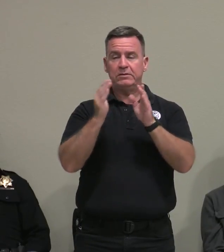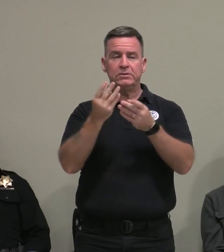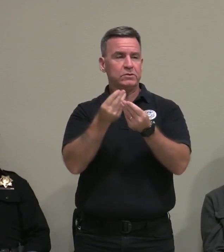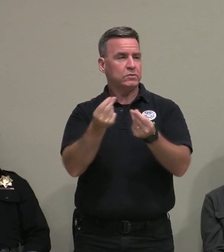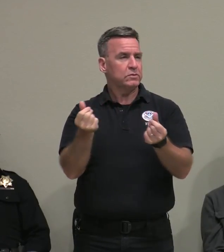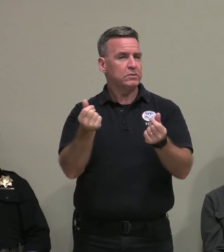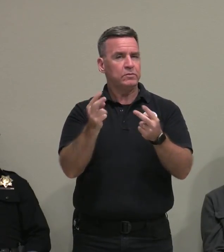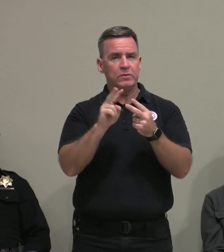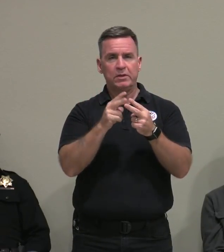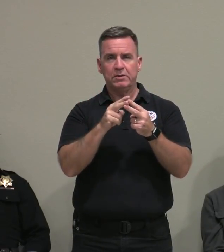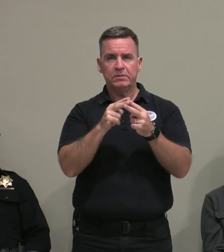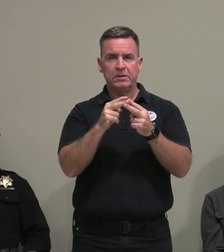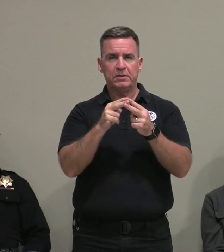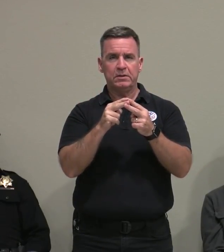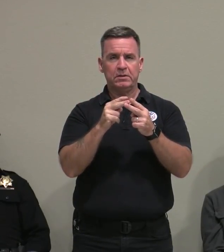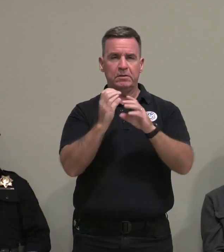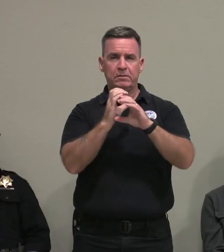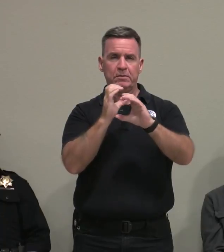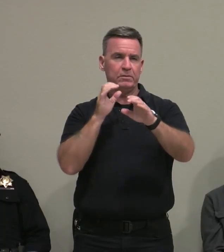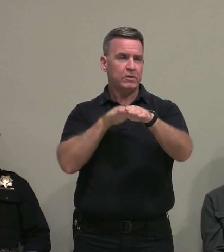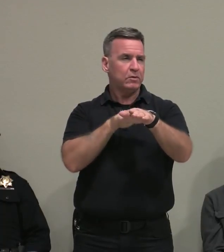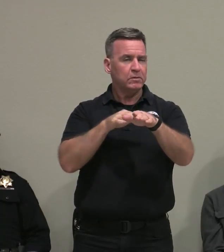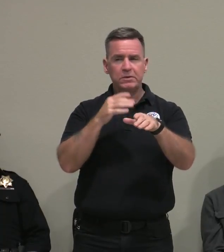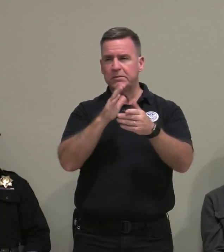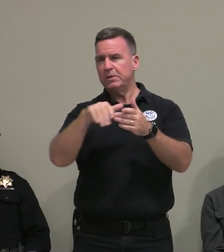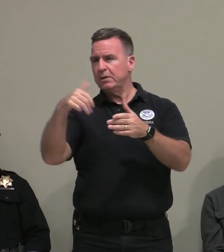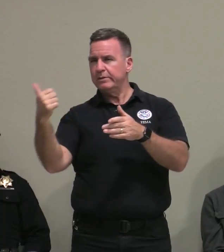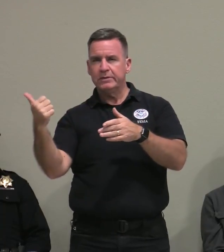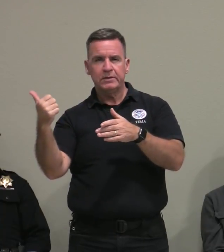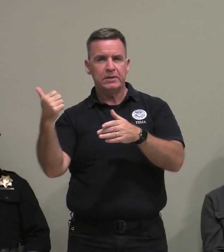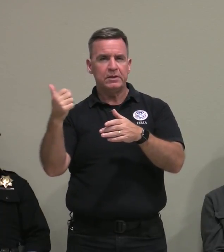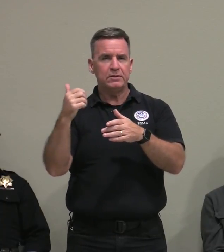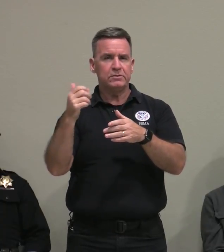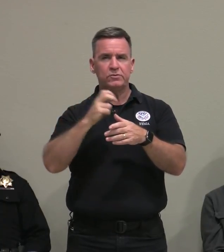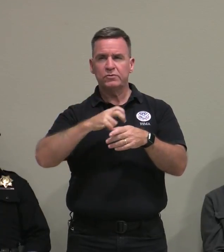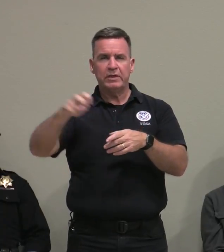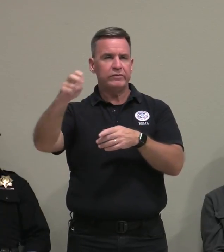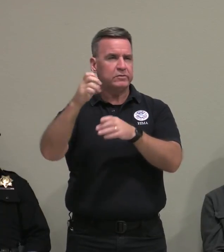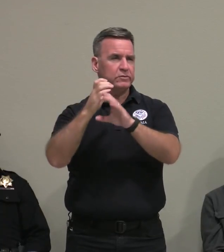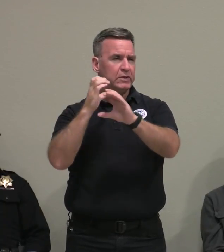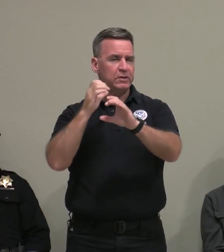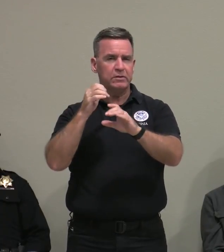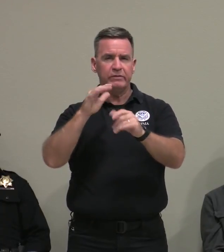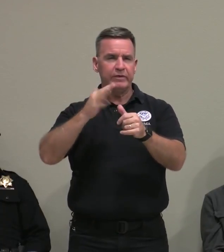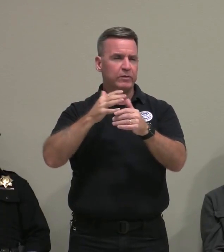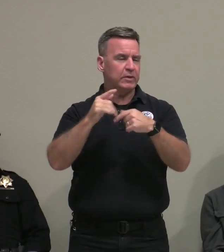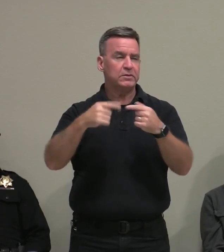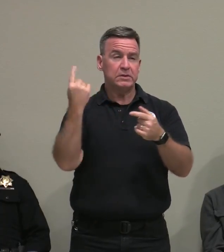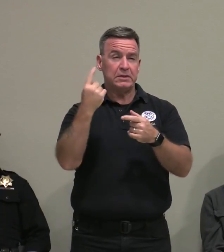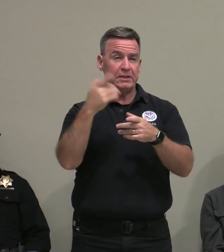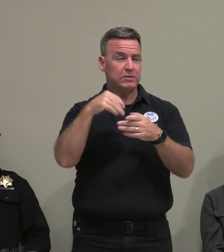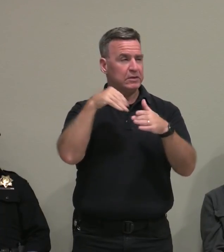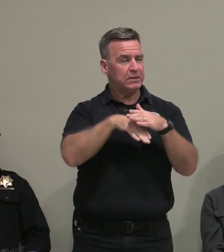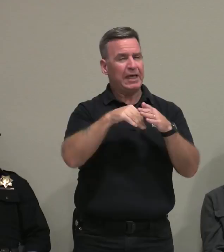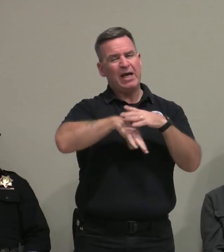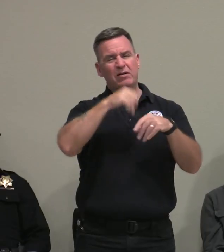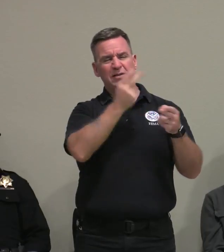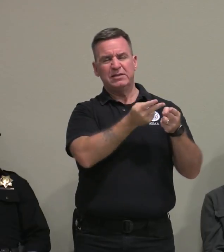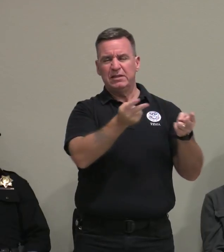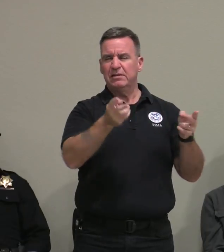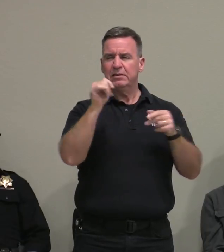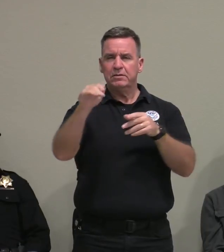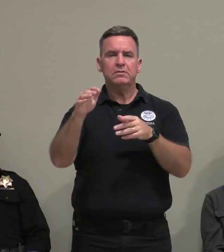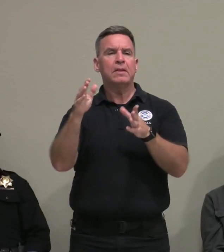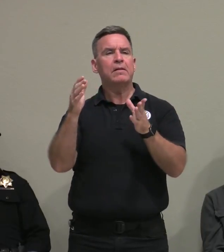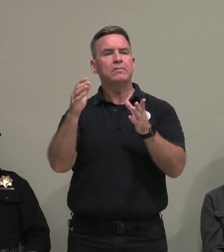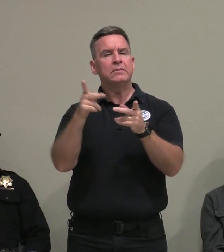solutions, whether it's going to be a mobile home or some other kind of travel trailer or fifth wheel, something to get you into out of that shelter and